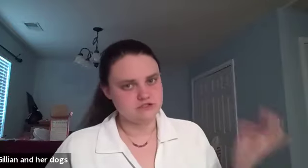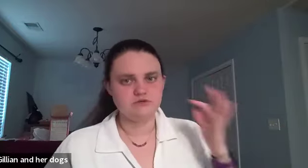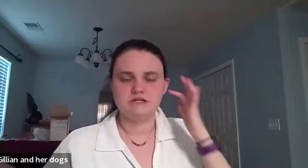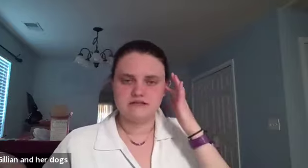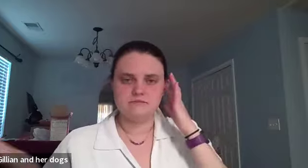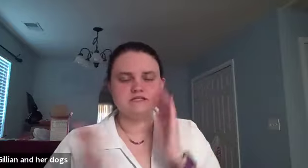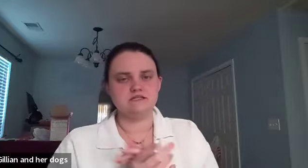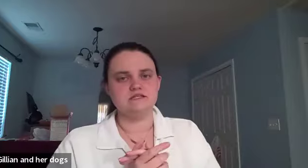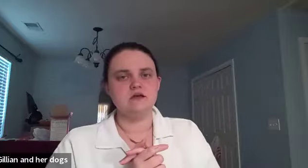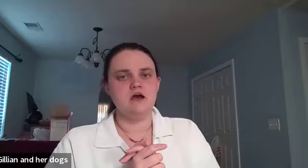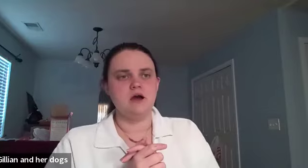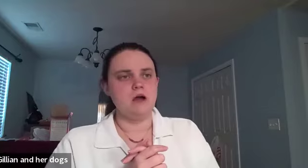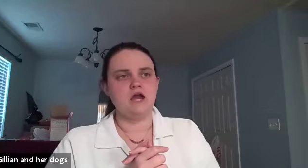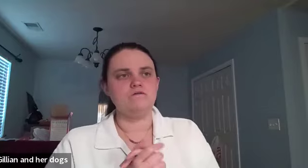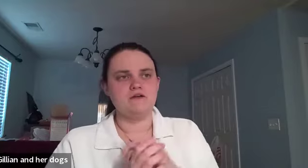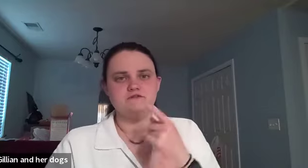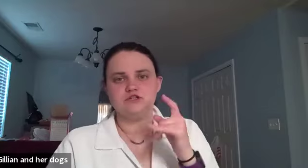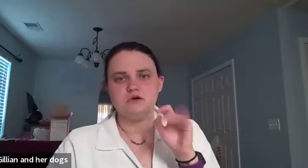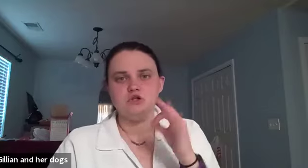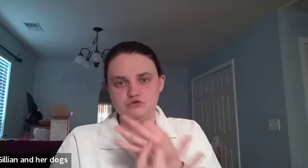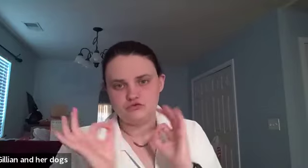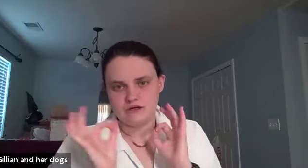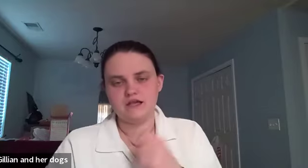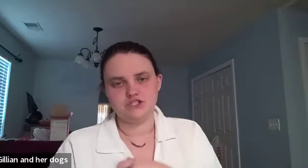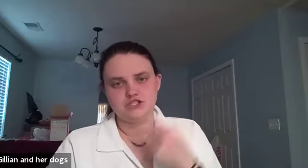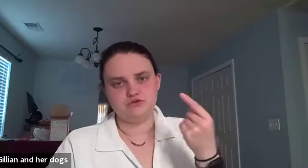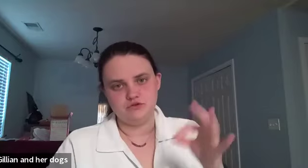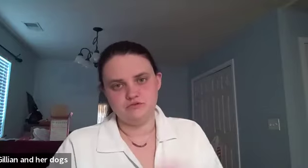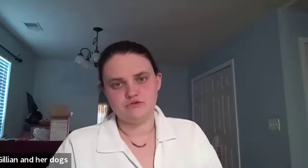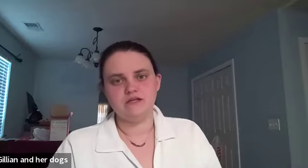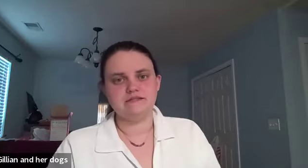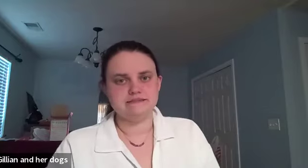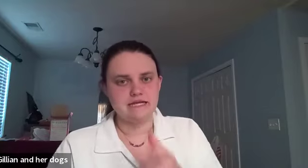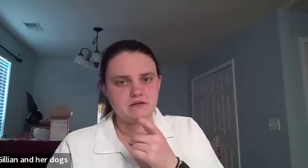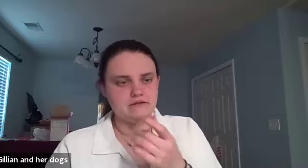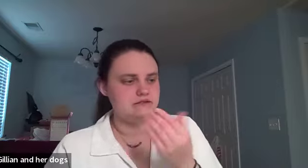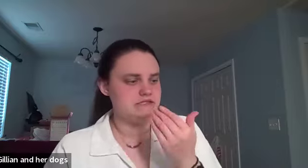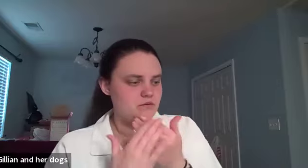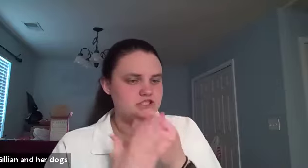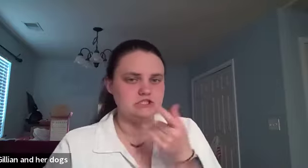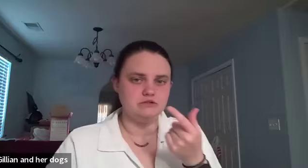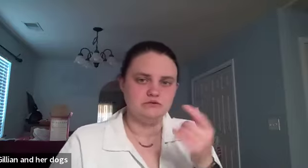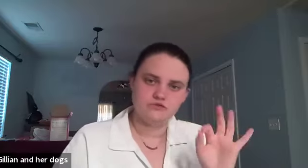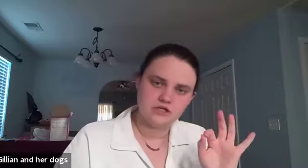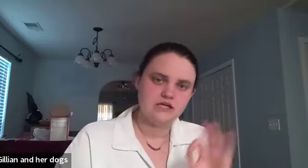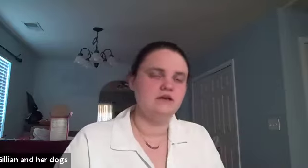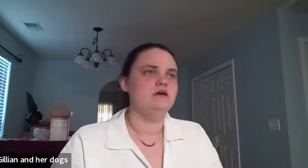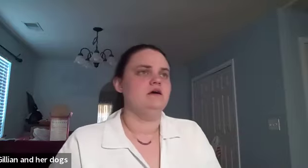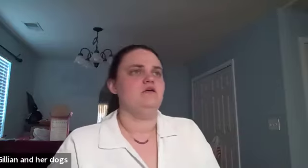talk to on a daily basis, I don't have to finger spell gluten free. I can just go gluten free, like the sandwich is gluten free